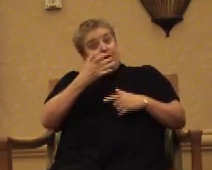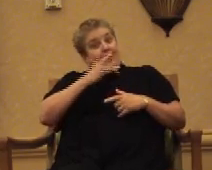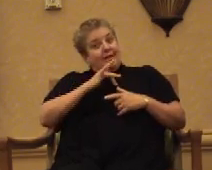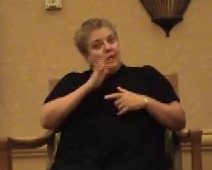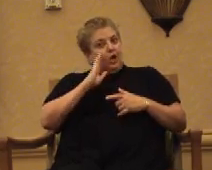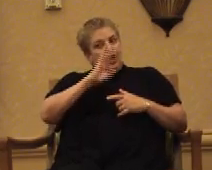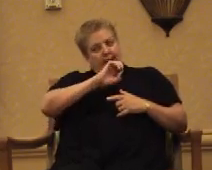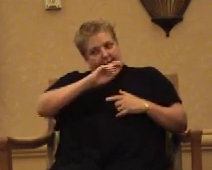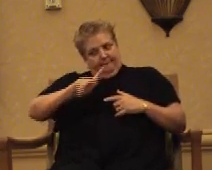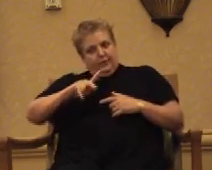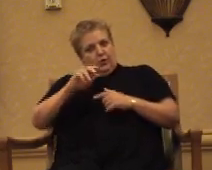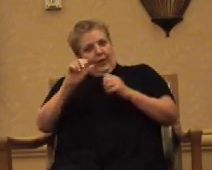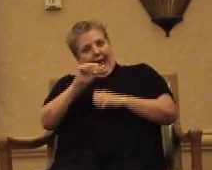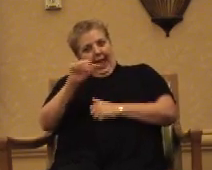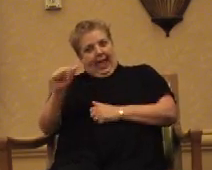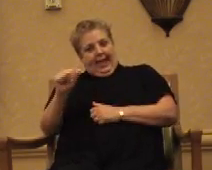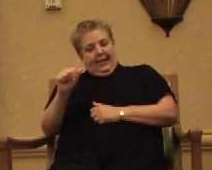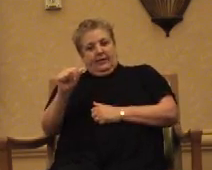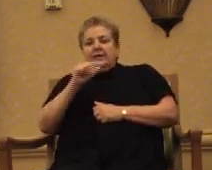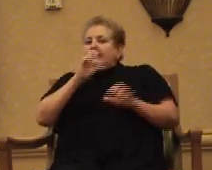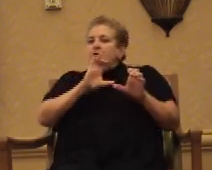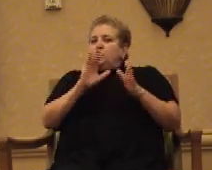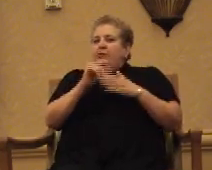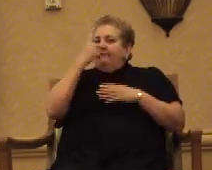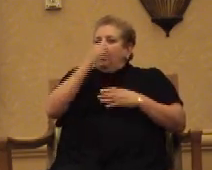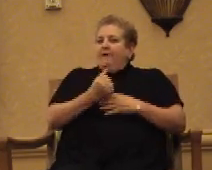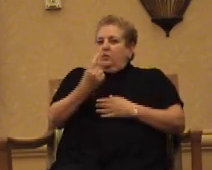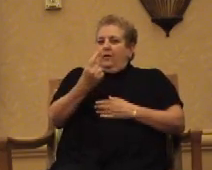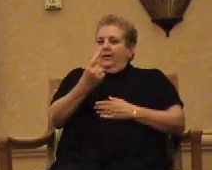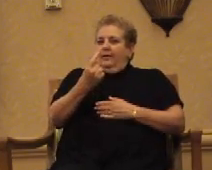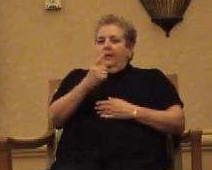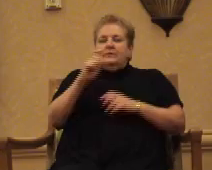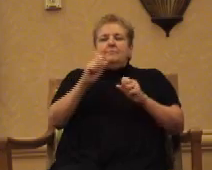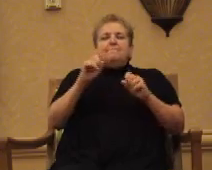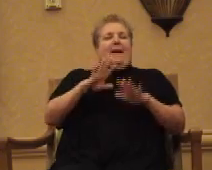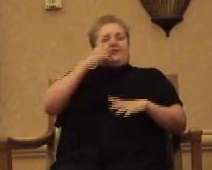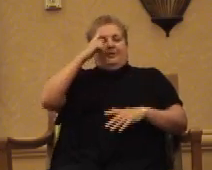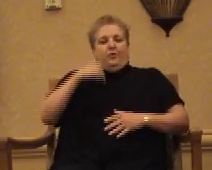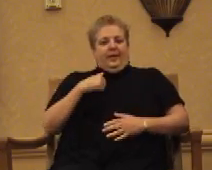guess it doesn't do that for everybody. It was magical to me. It was just, and it became,